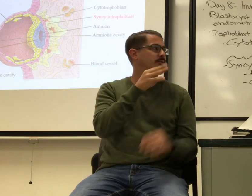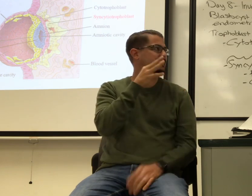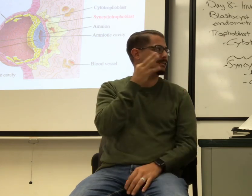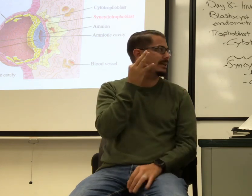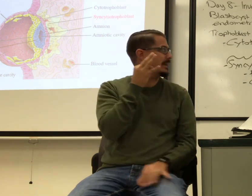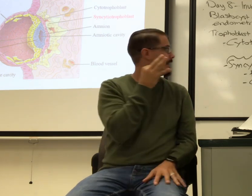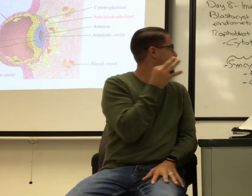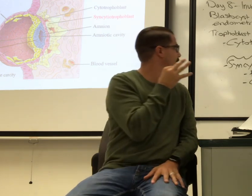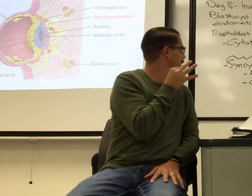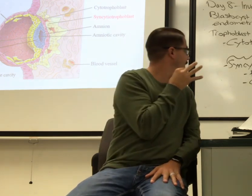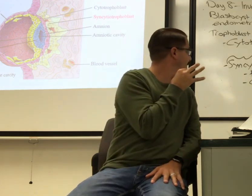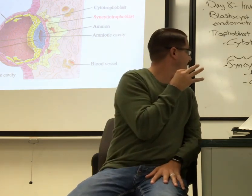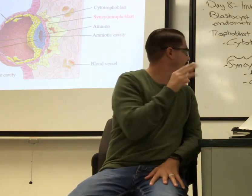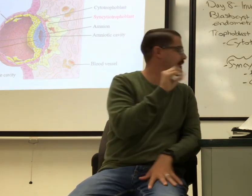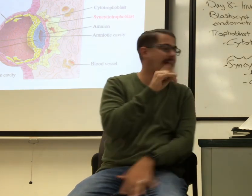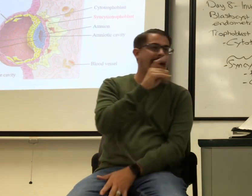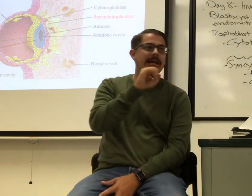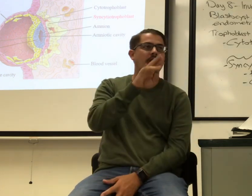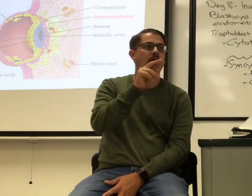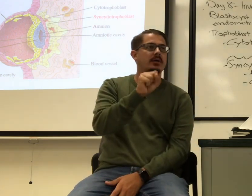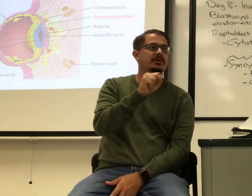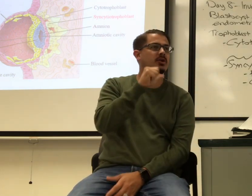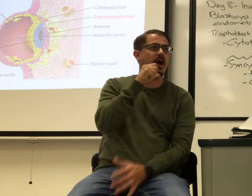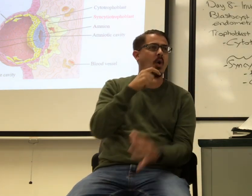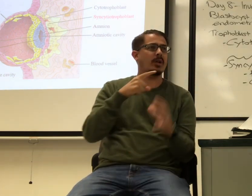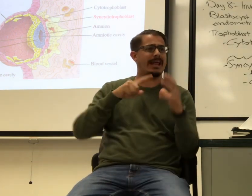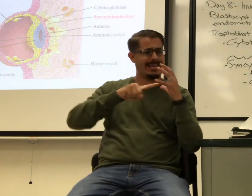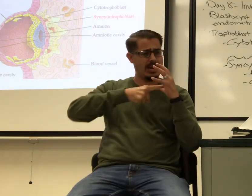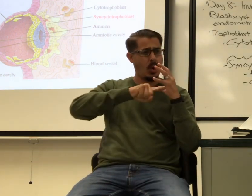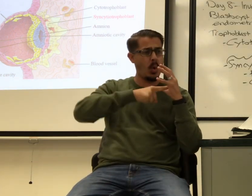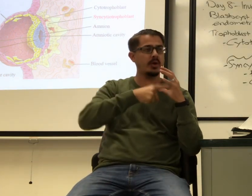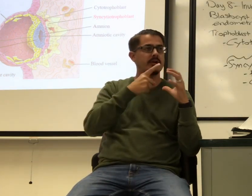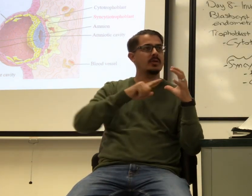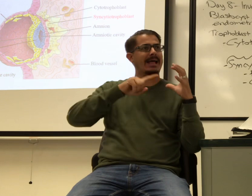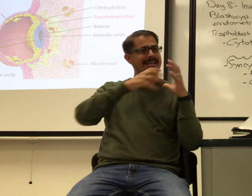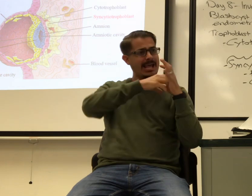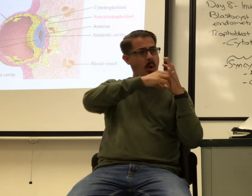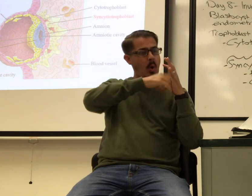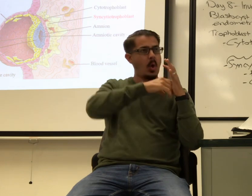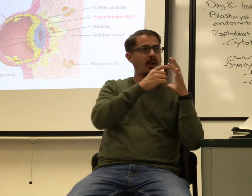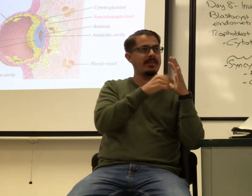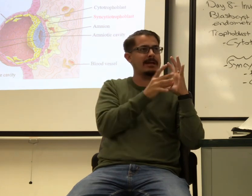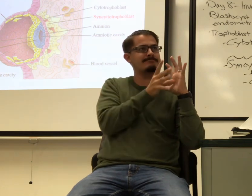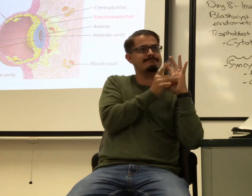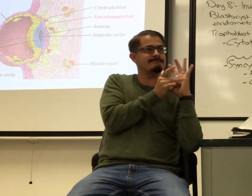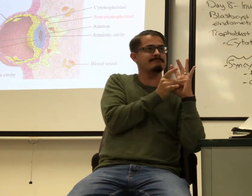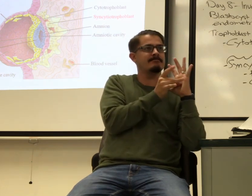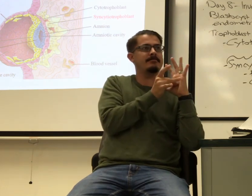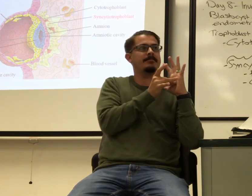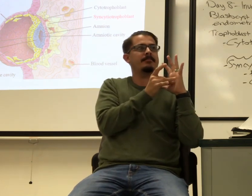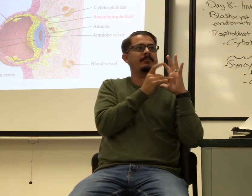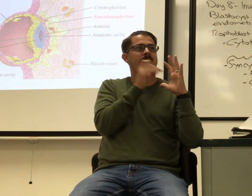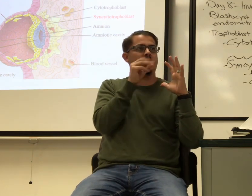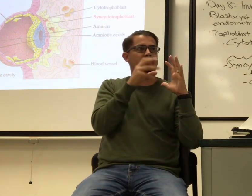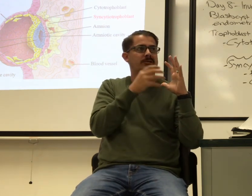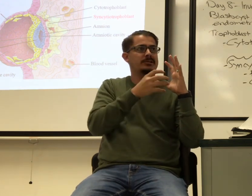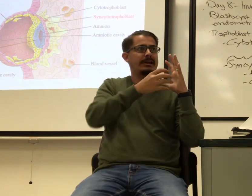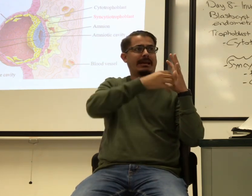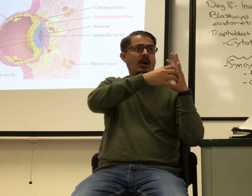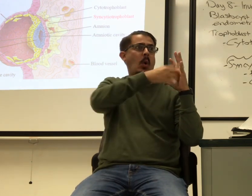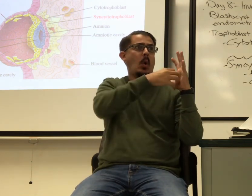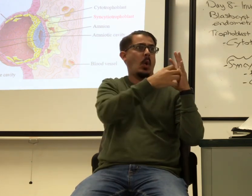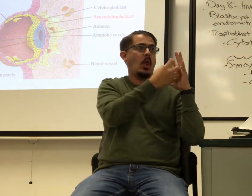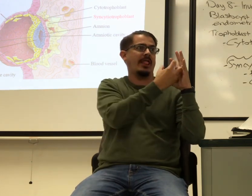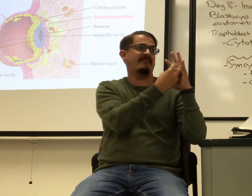Because you're not just digging a hole. You have to dig a hole and then grab onto it. Right? So dig, grab, dig, or otherwise you just dig a hole and fall